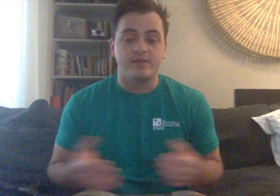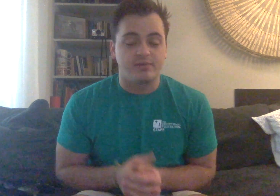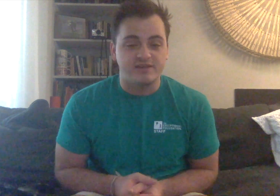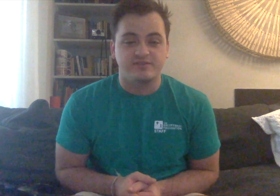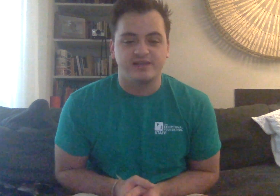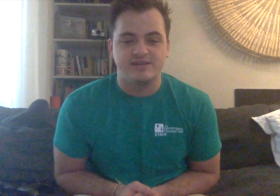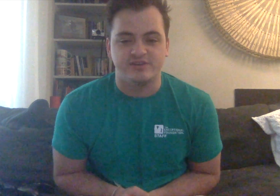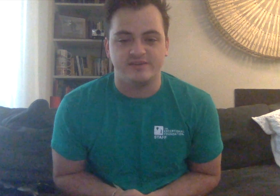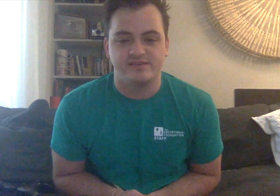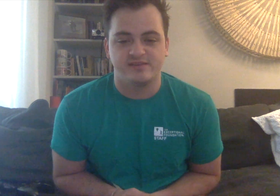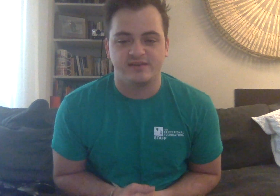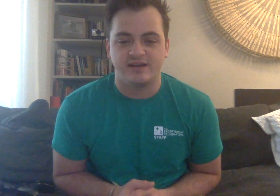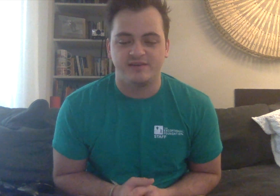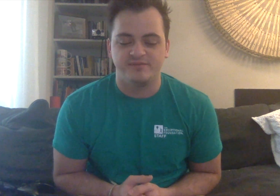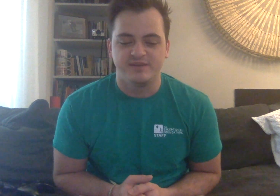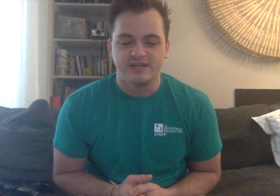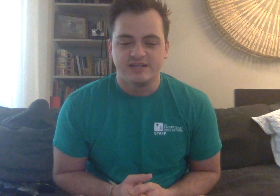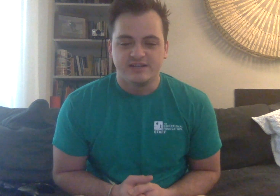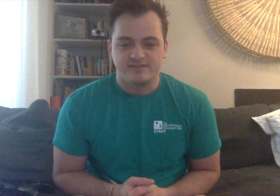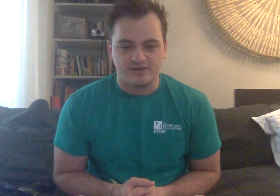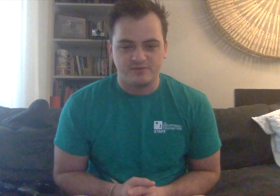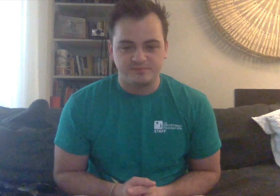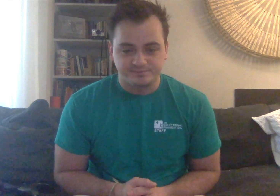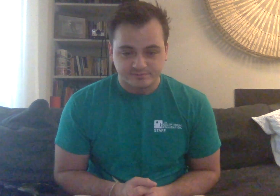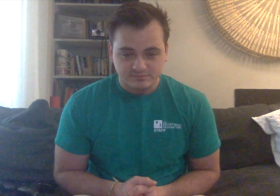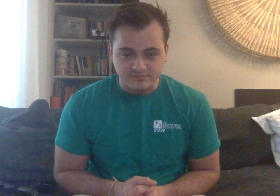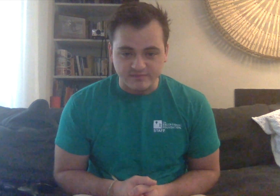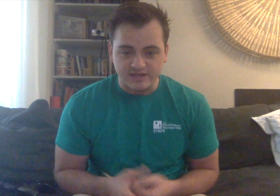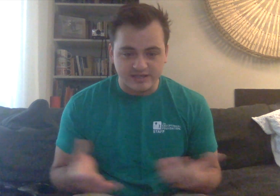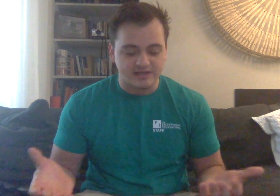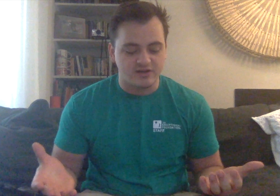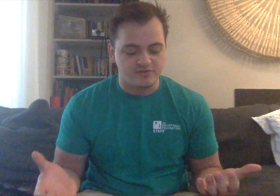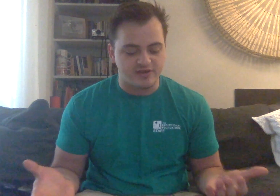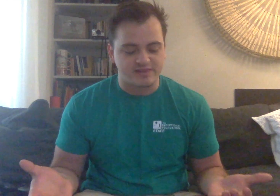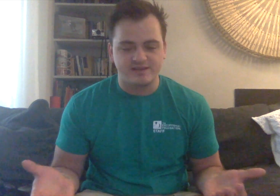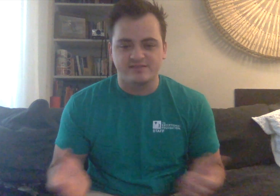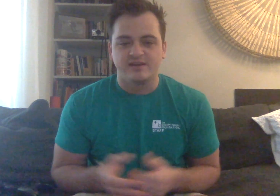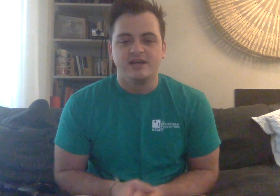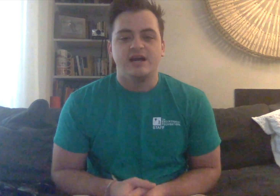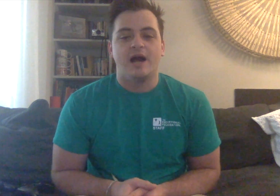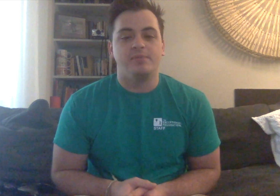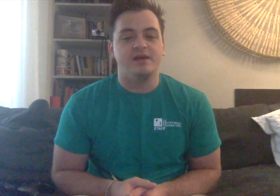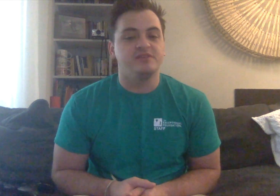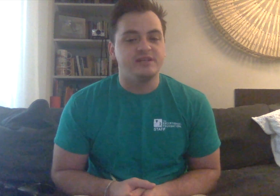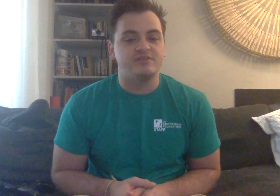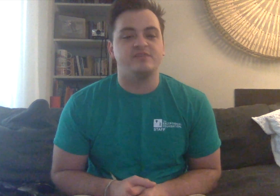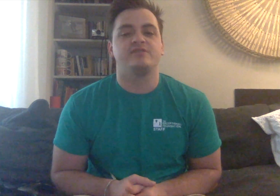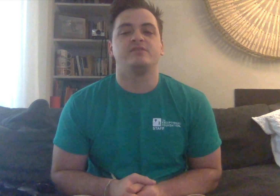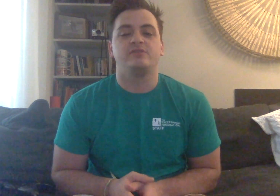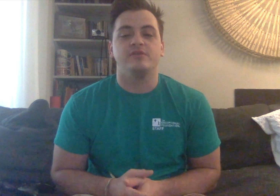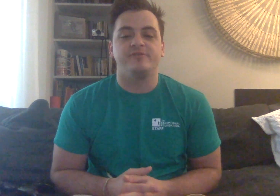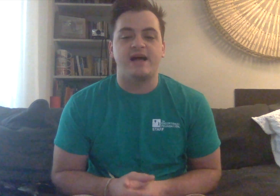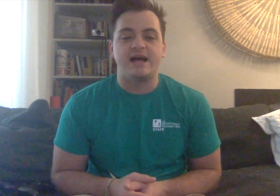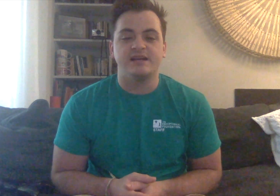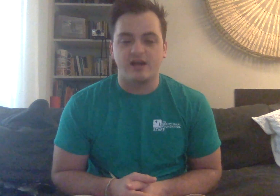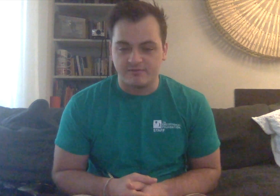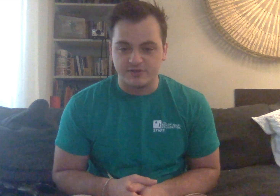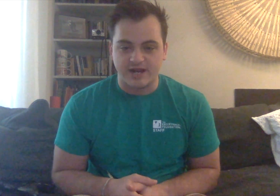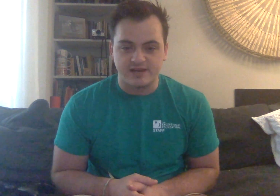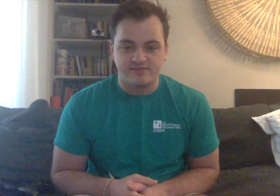Pledge of Allegiance. So it goes like this. I pledge allegiance to the flag of the United States